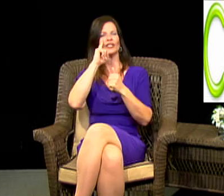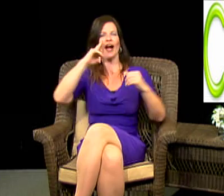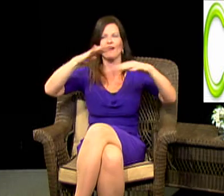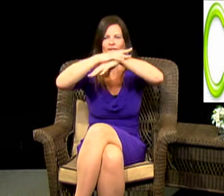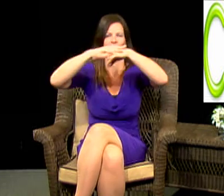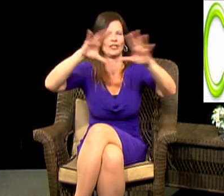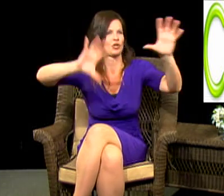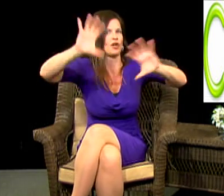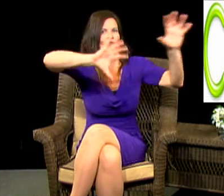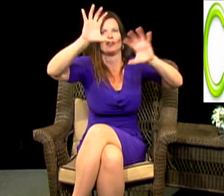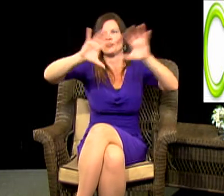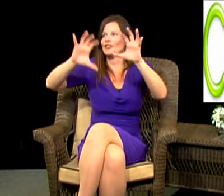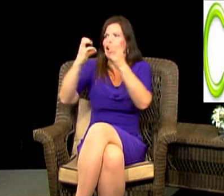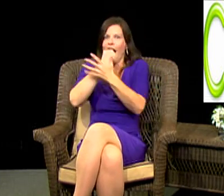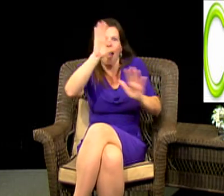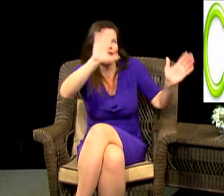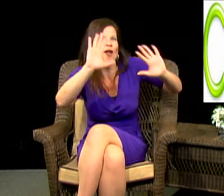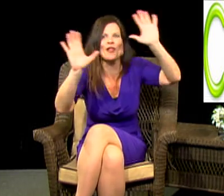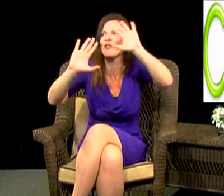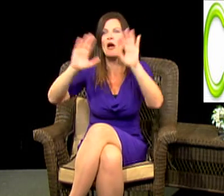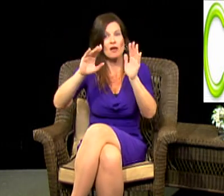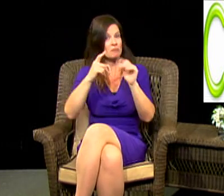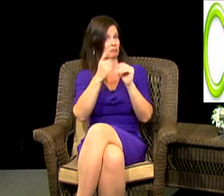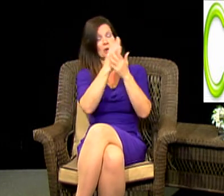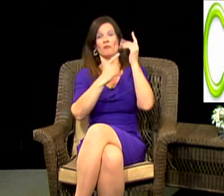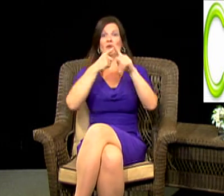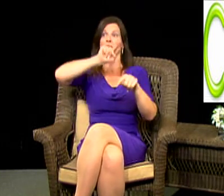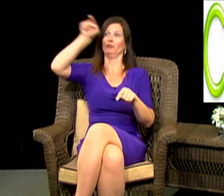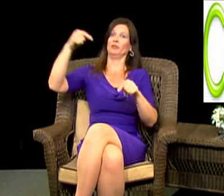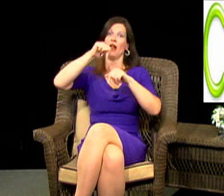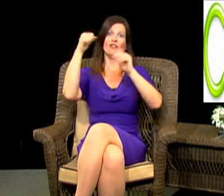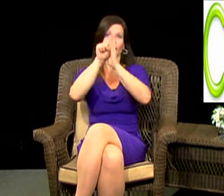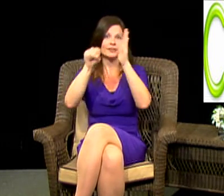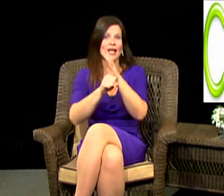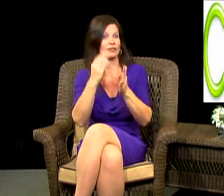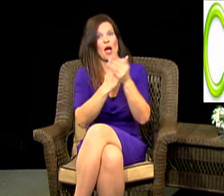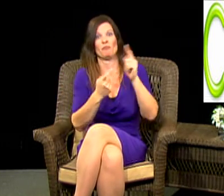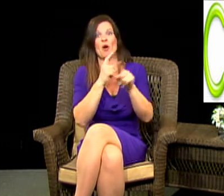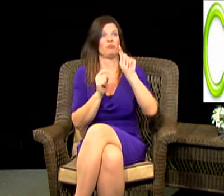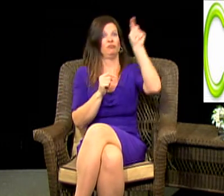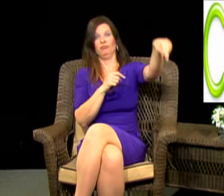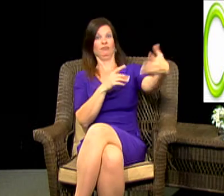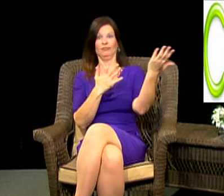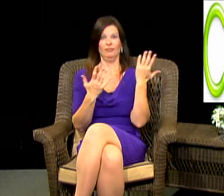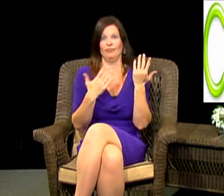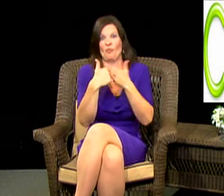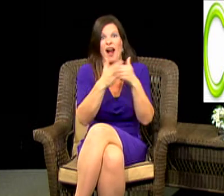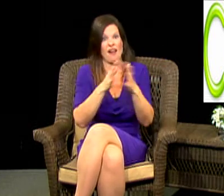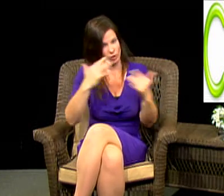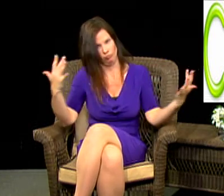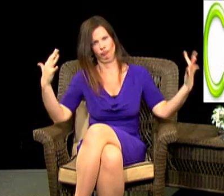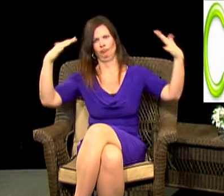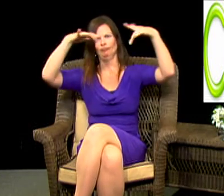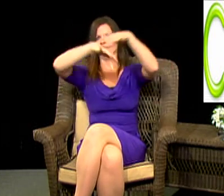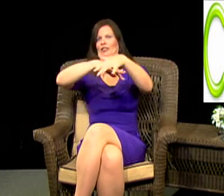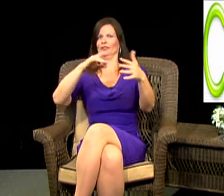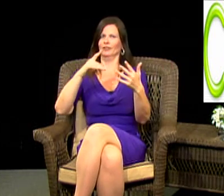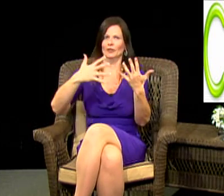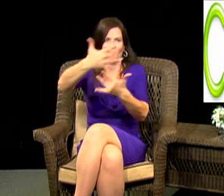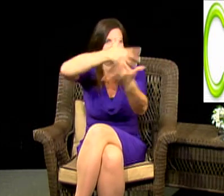was attended by just a ginormous group of people. Everyone was there from other states, from